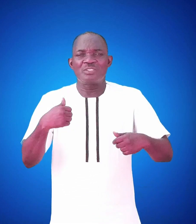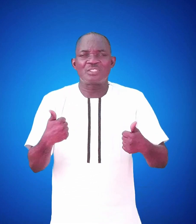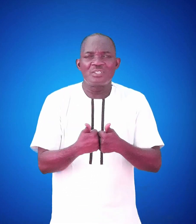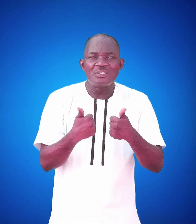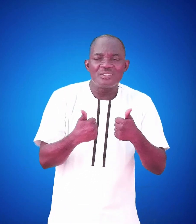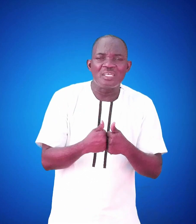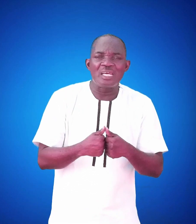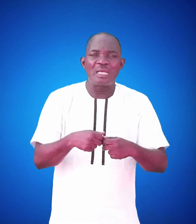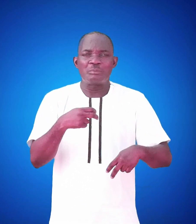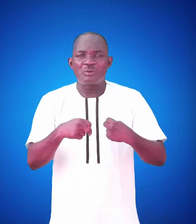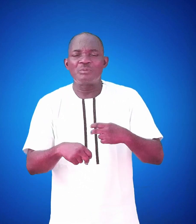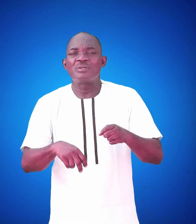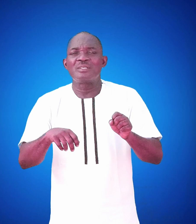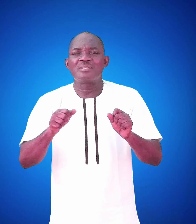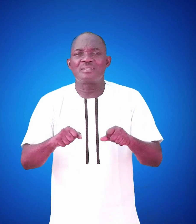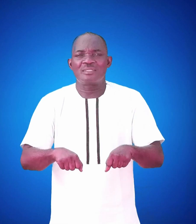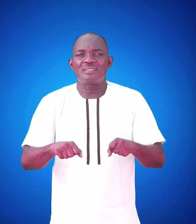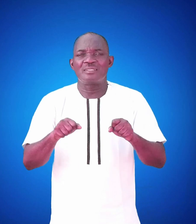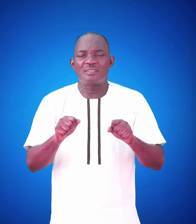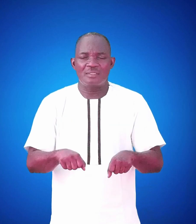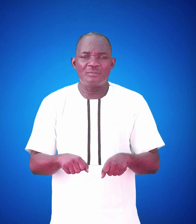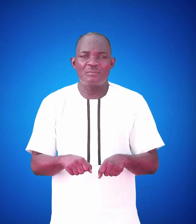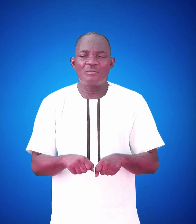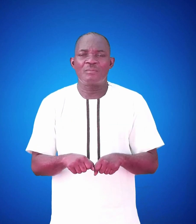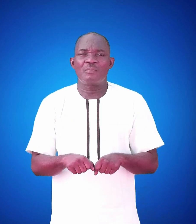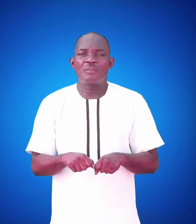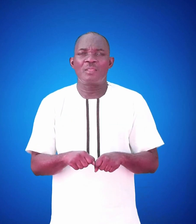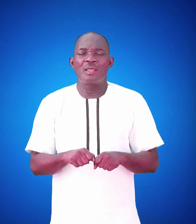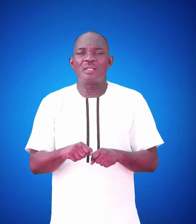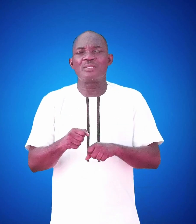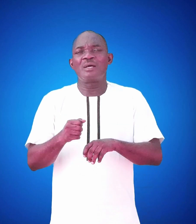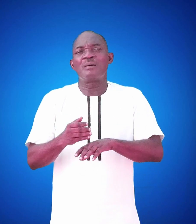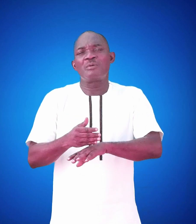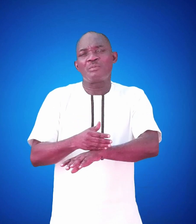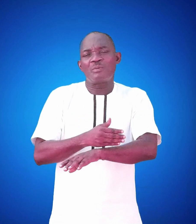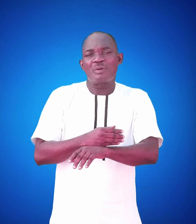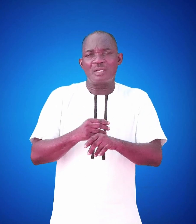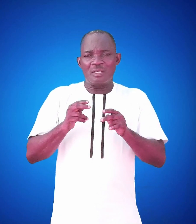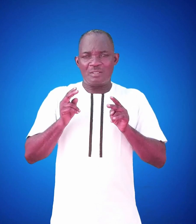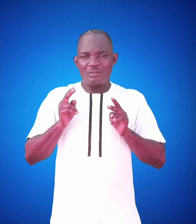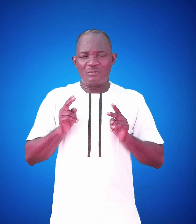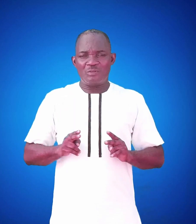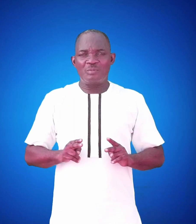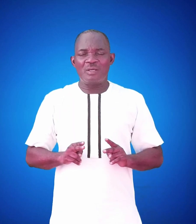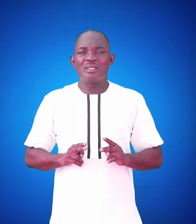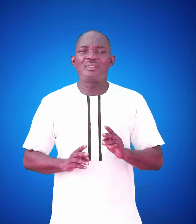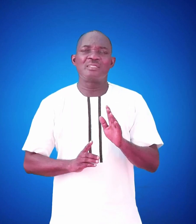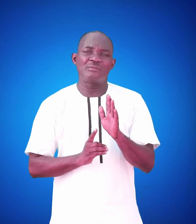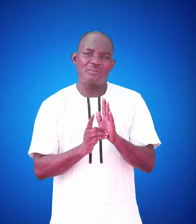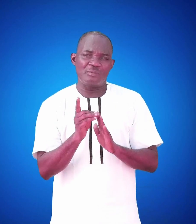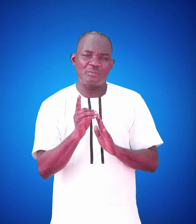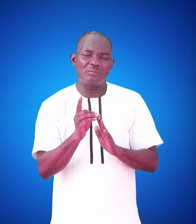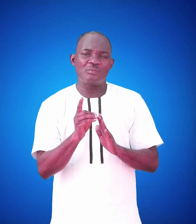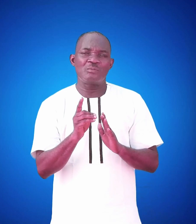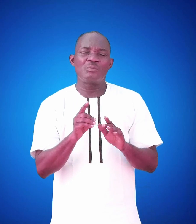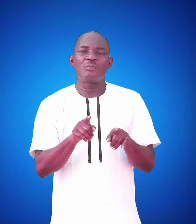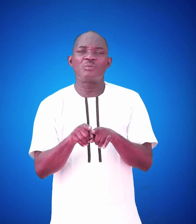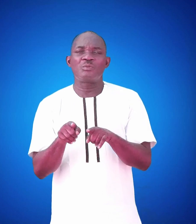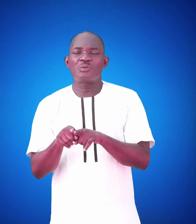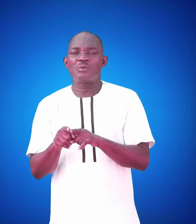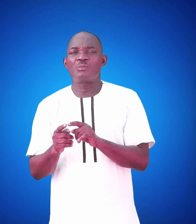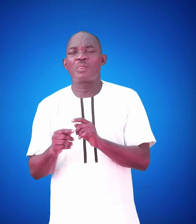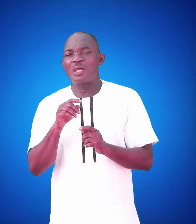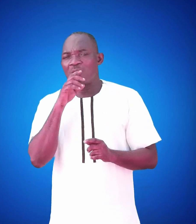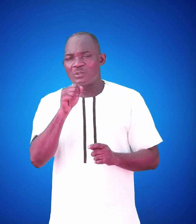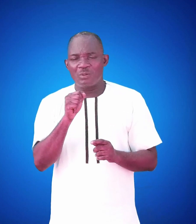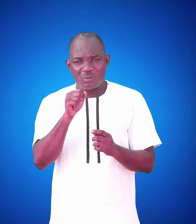Linkages has the potential to enhance human capital development,